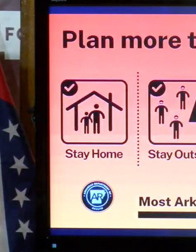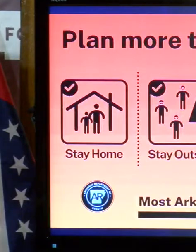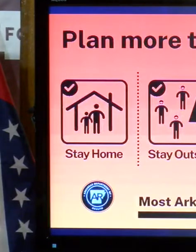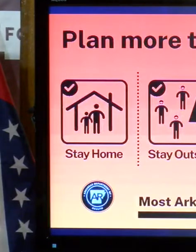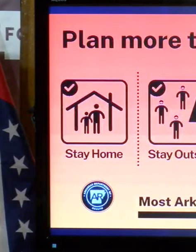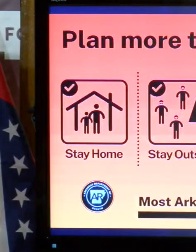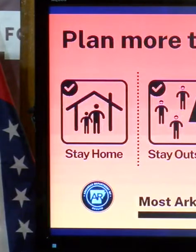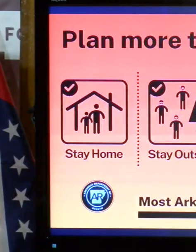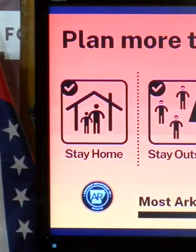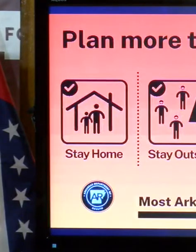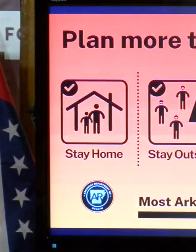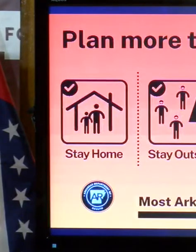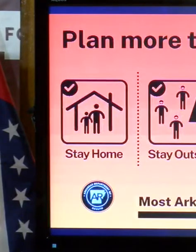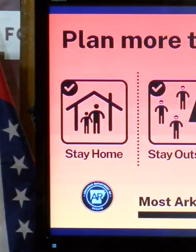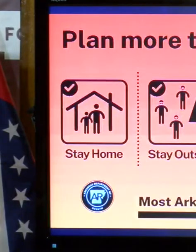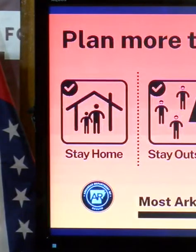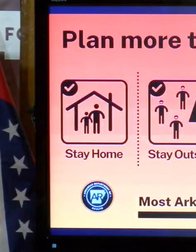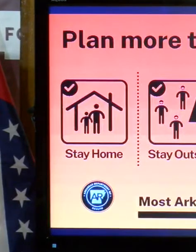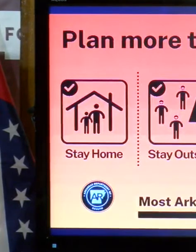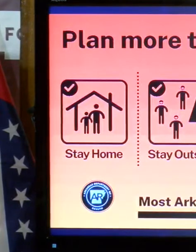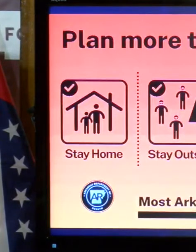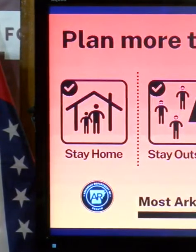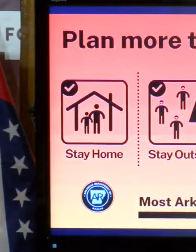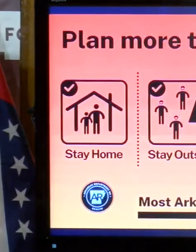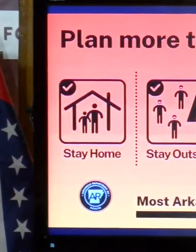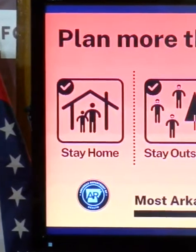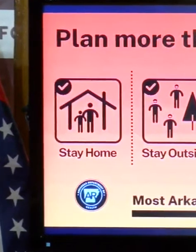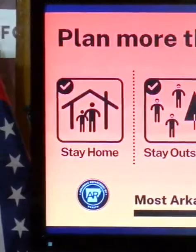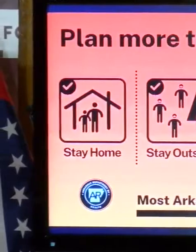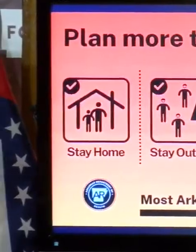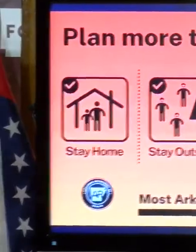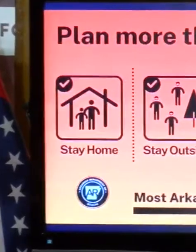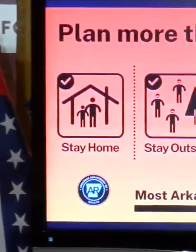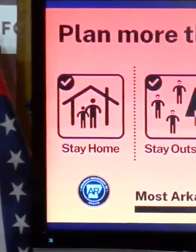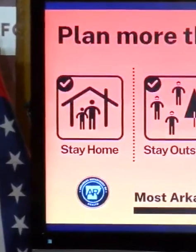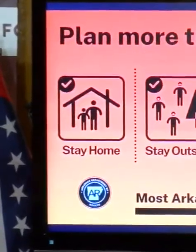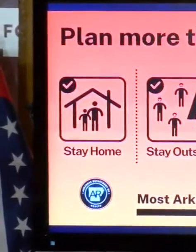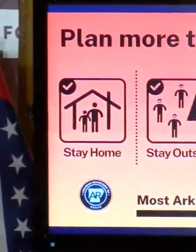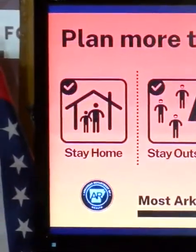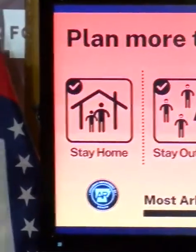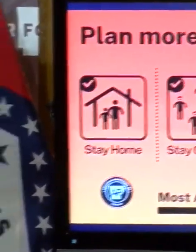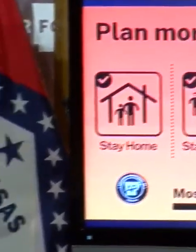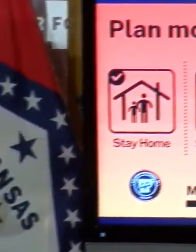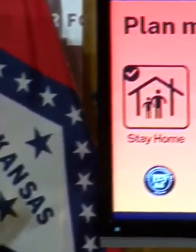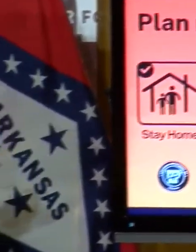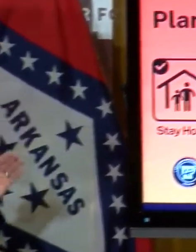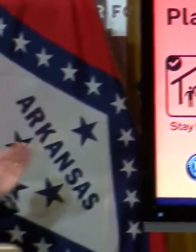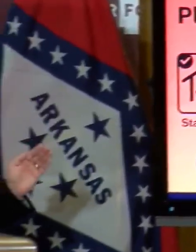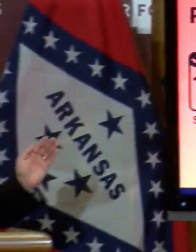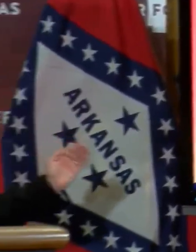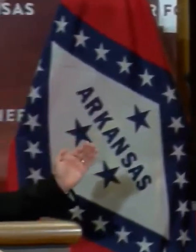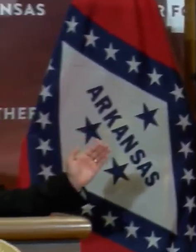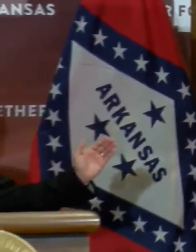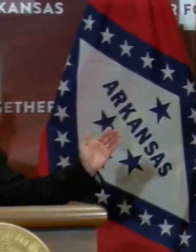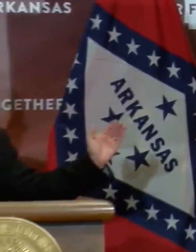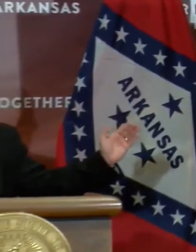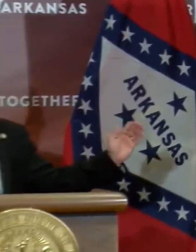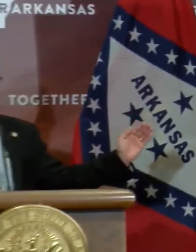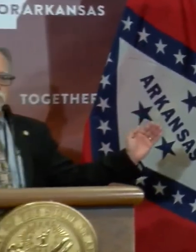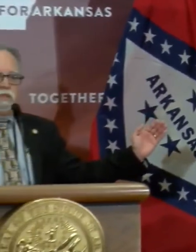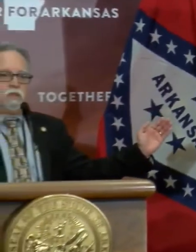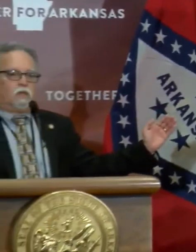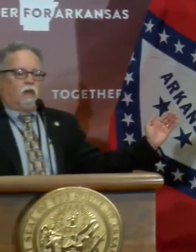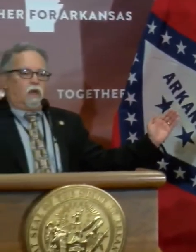do it outside where there's air circulation. Keep your contacts brief. That is, don't spend a lot of time